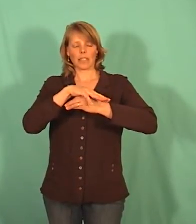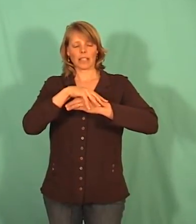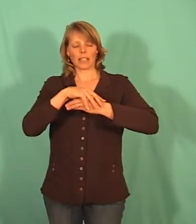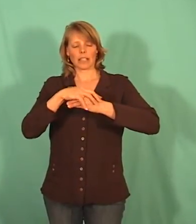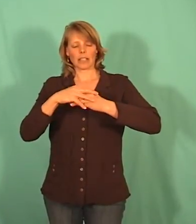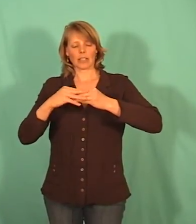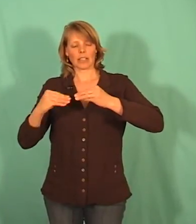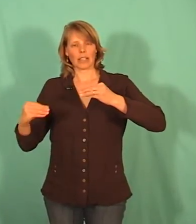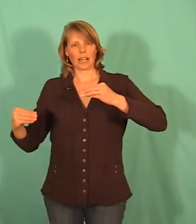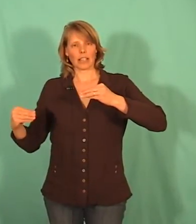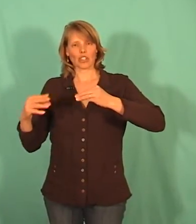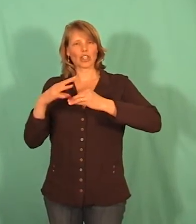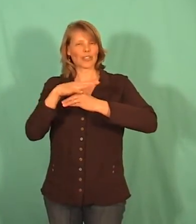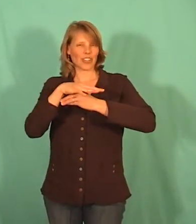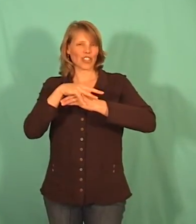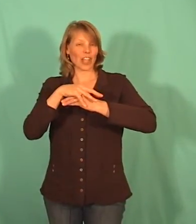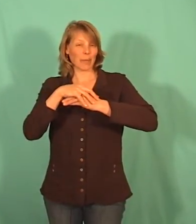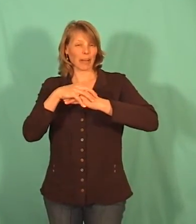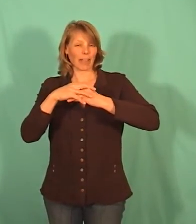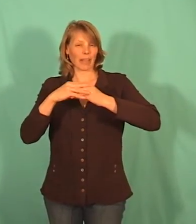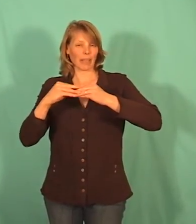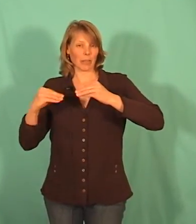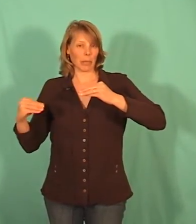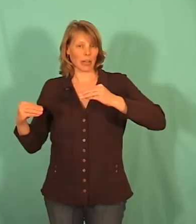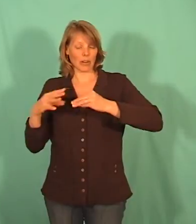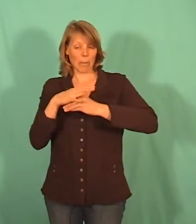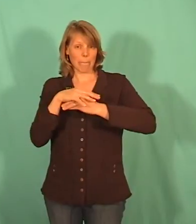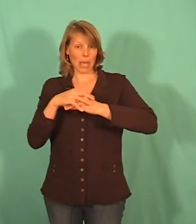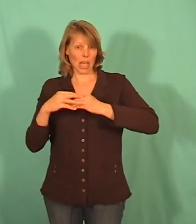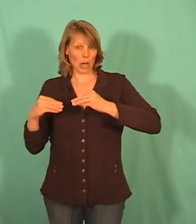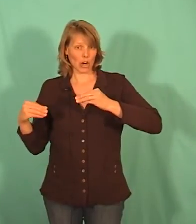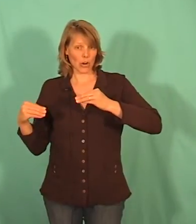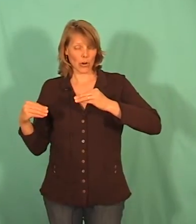and kind of go like that. It shows the shape, I think, of the pear. Pear.